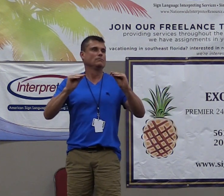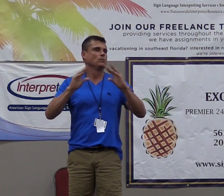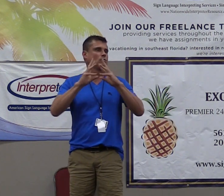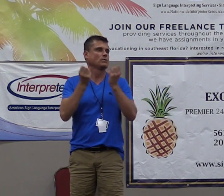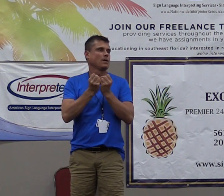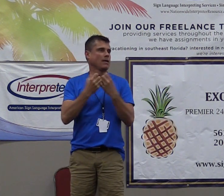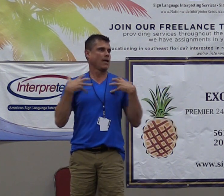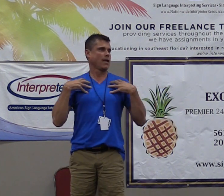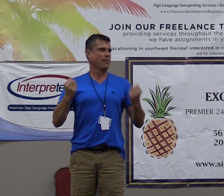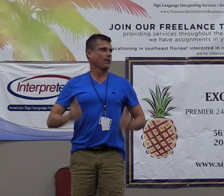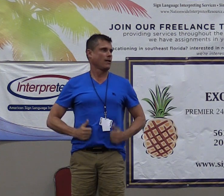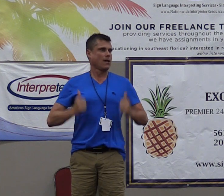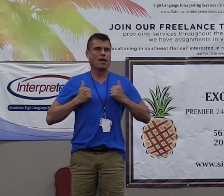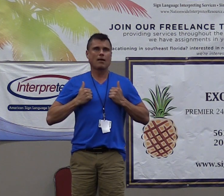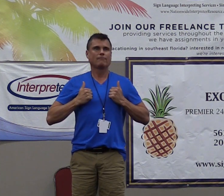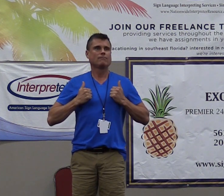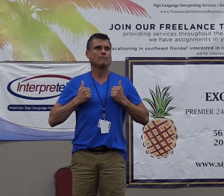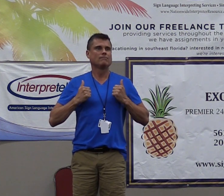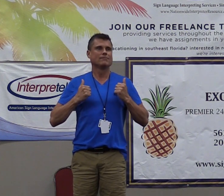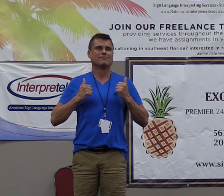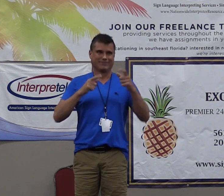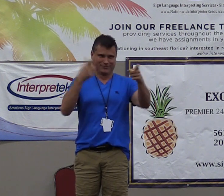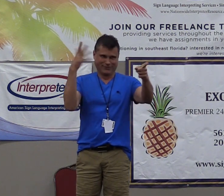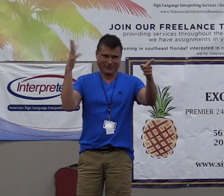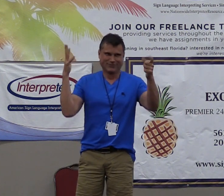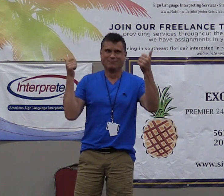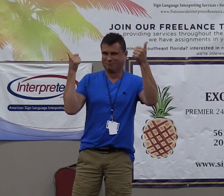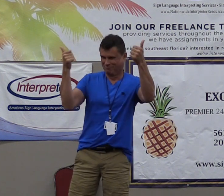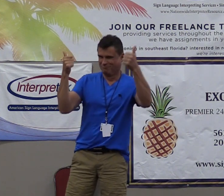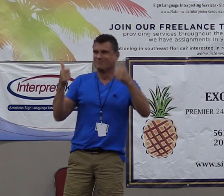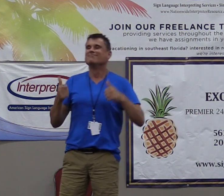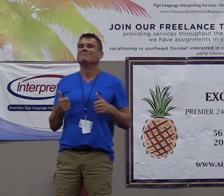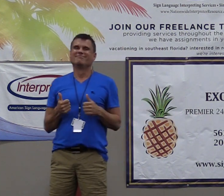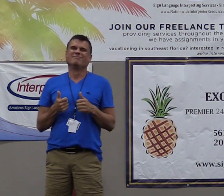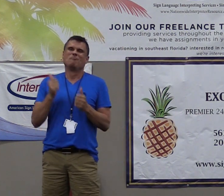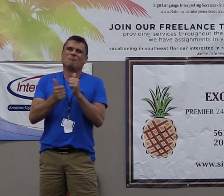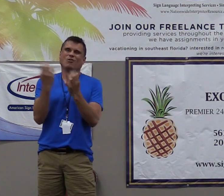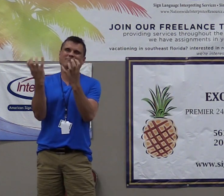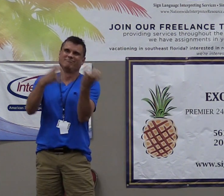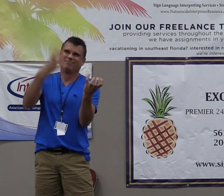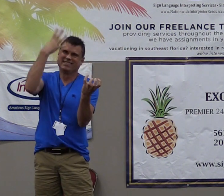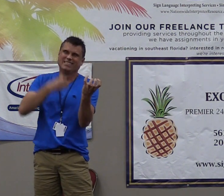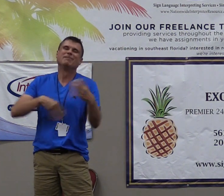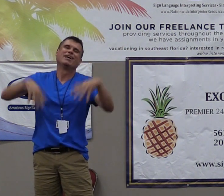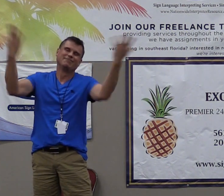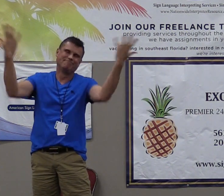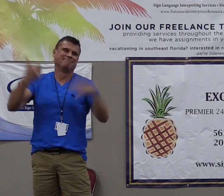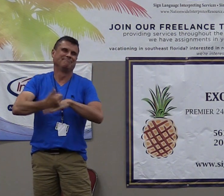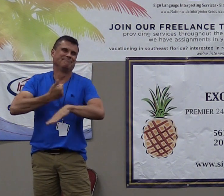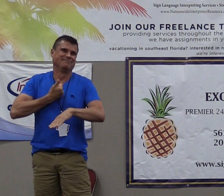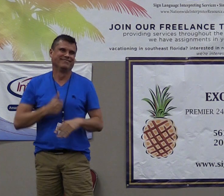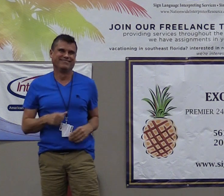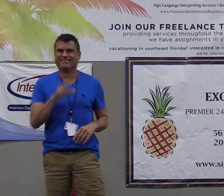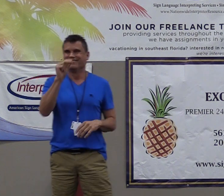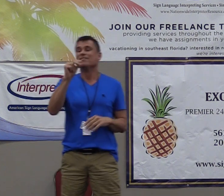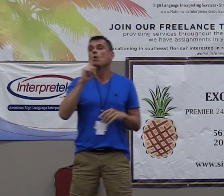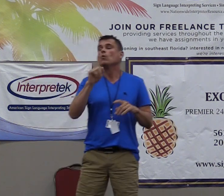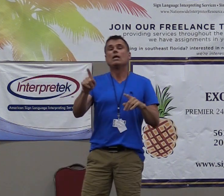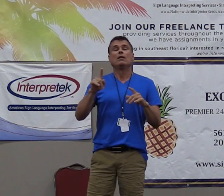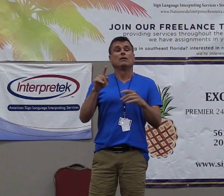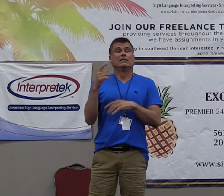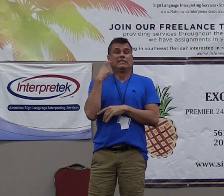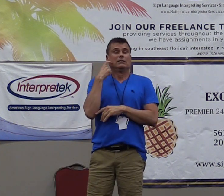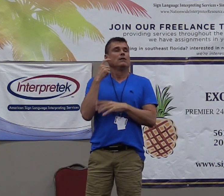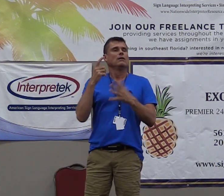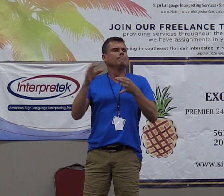Recently this afternoon, I taught a workshop about a healthy life. Some of you came, great. Most of you were asleep, that's all right, not